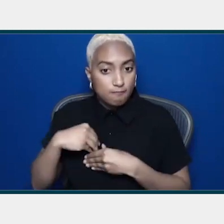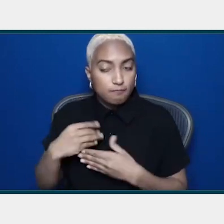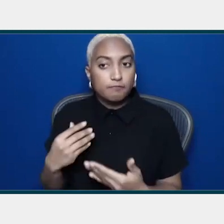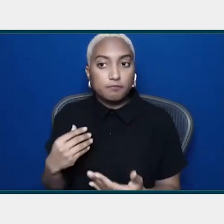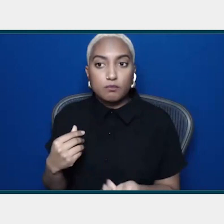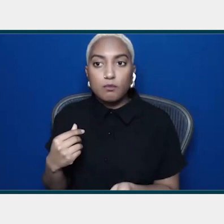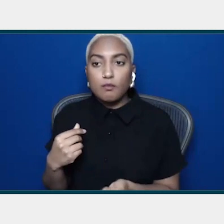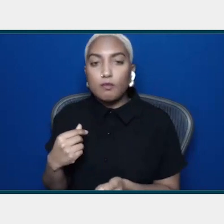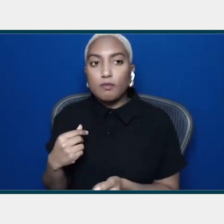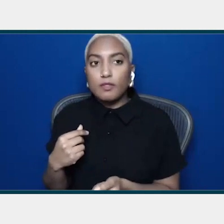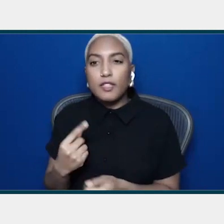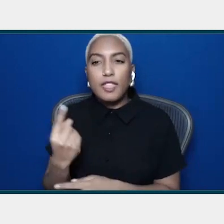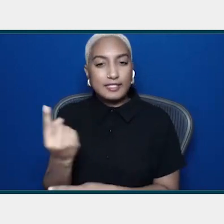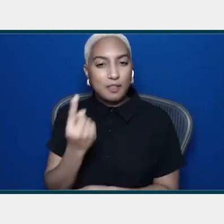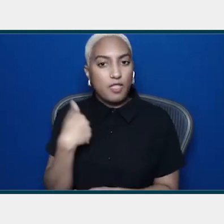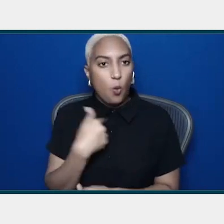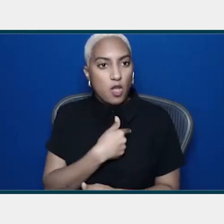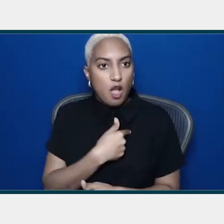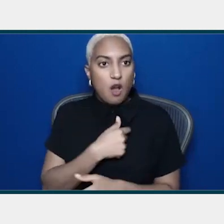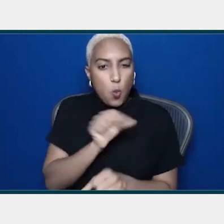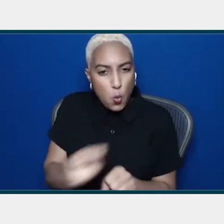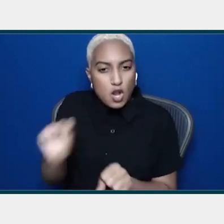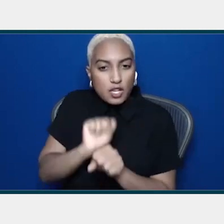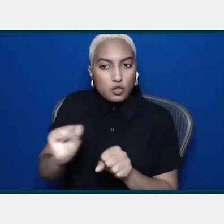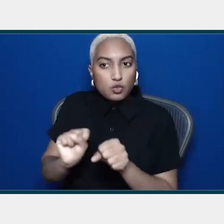I reflect on the